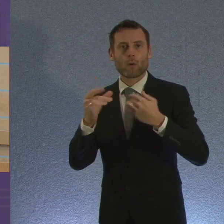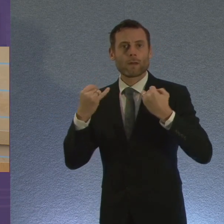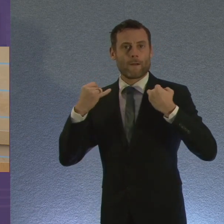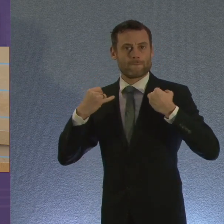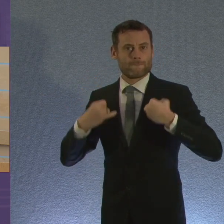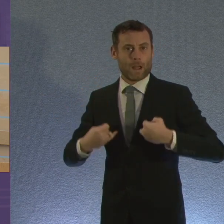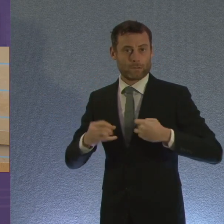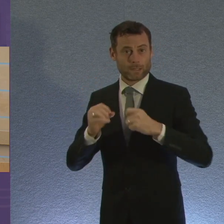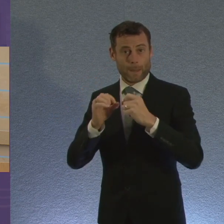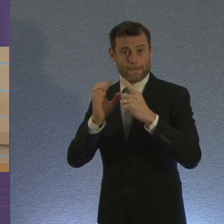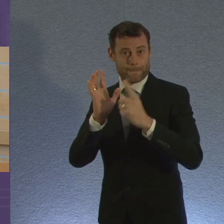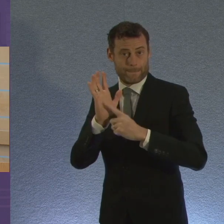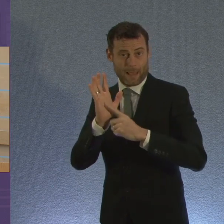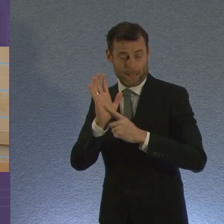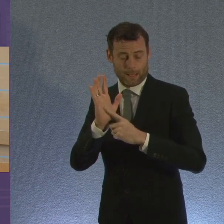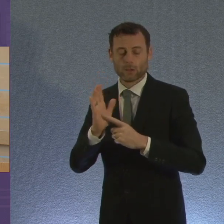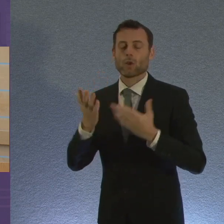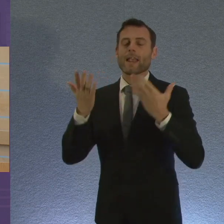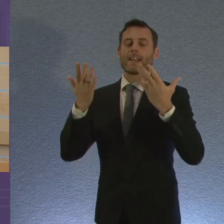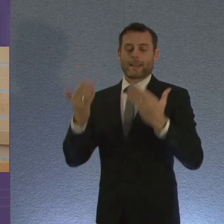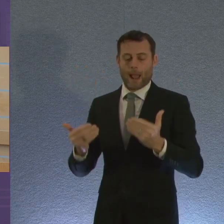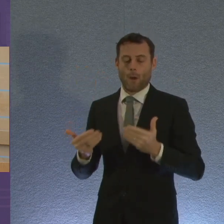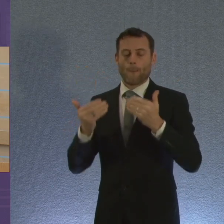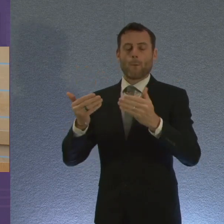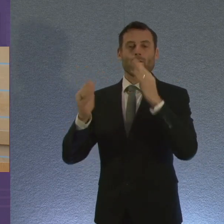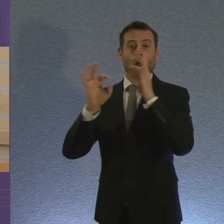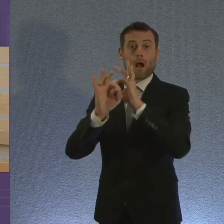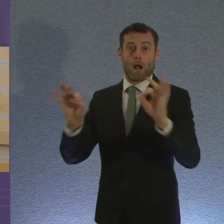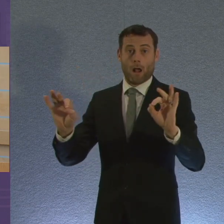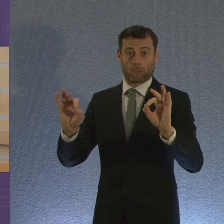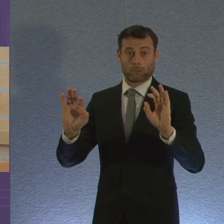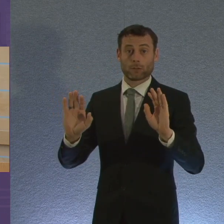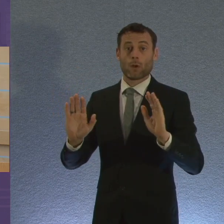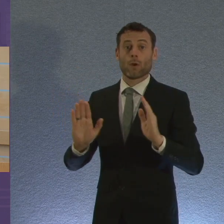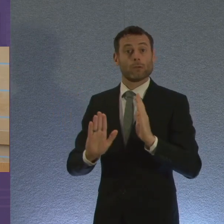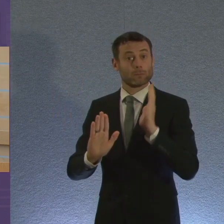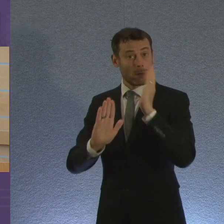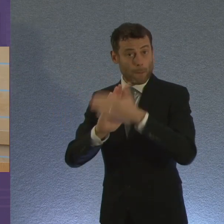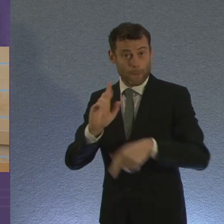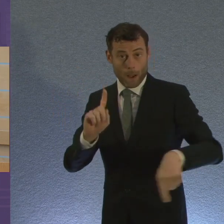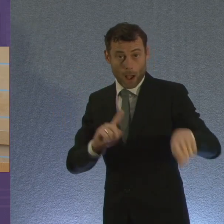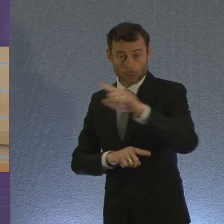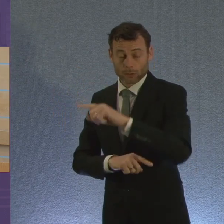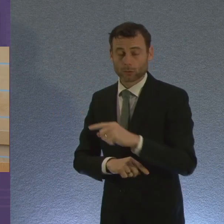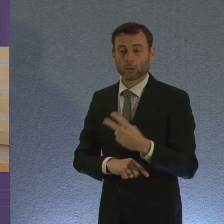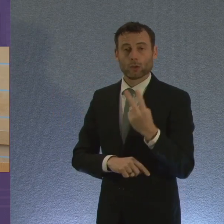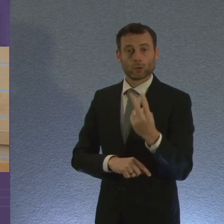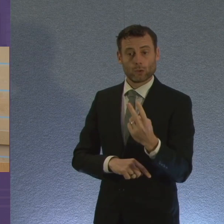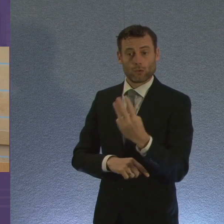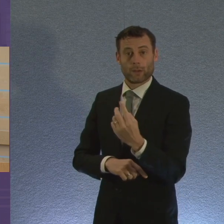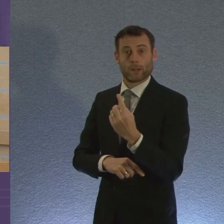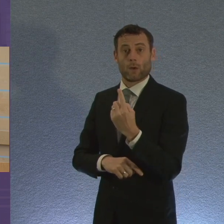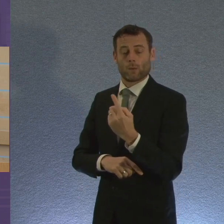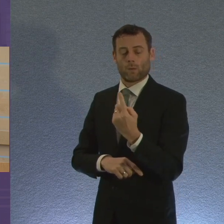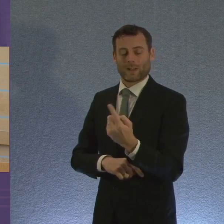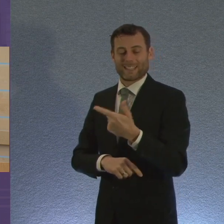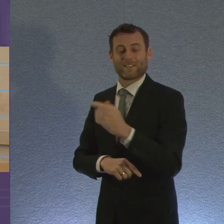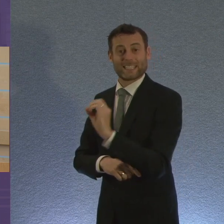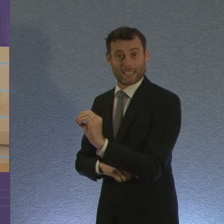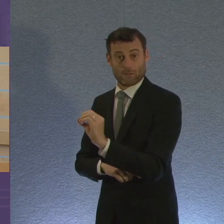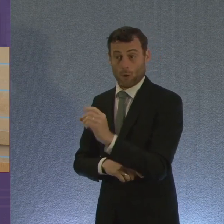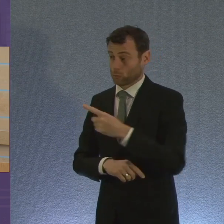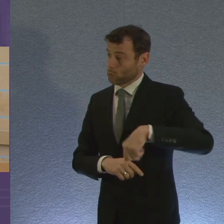straight to the question on the motion. The question is that motion 21370, in the name of Michael Russell, on the Coronavirus Scotland Bill at